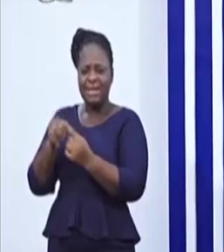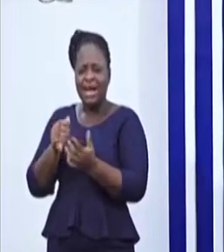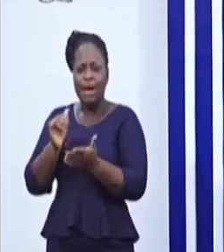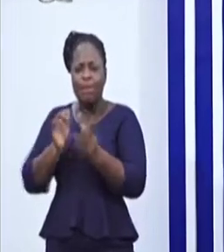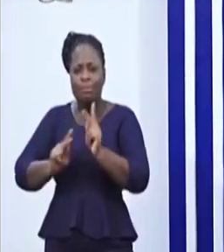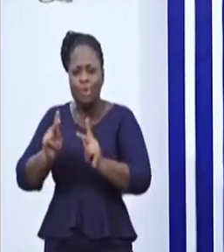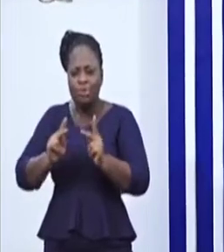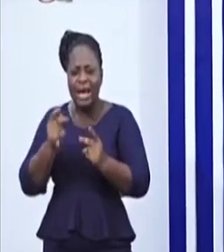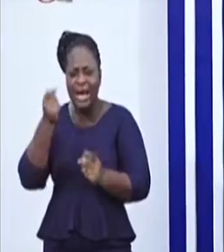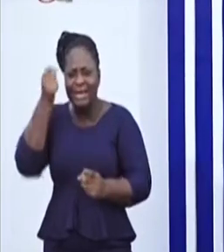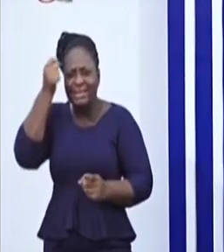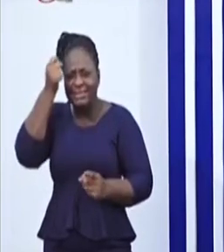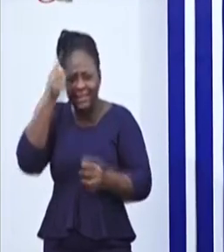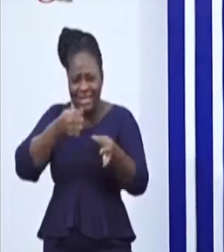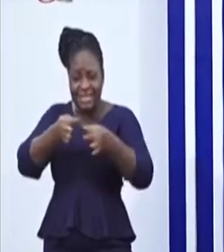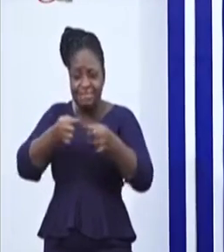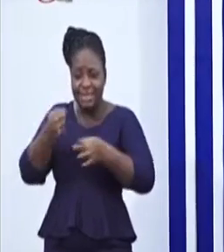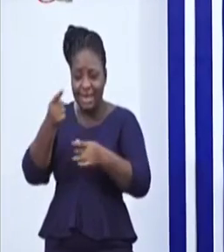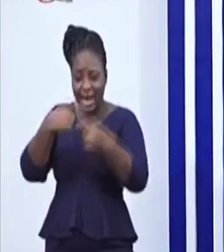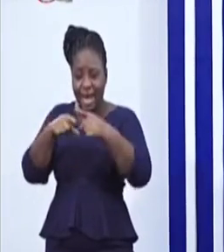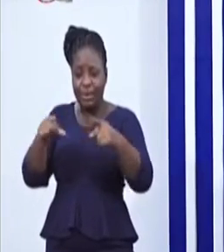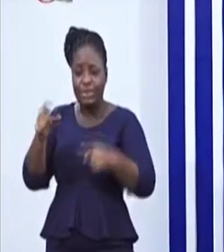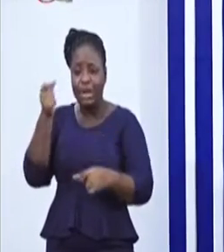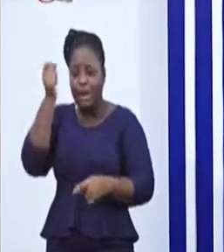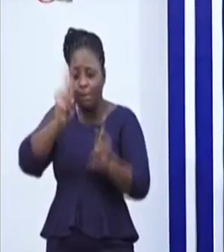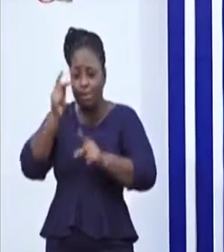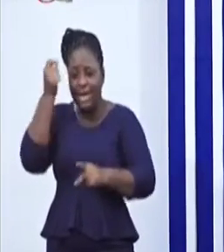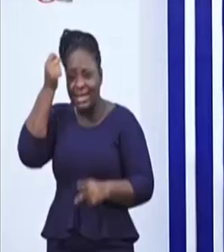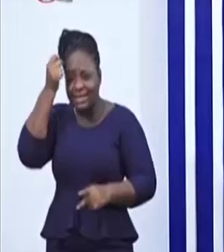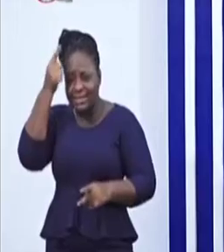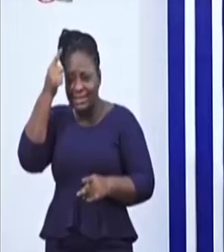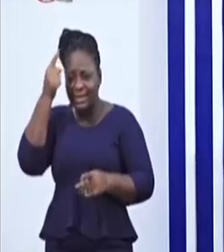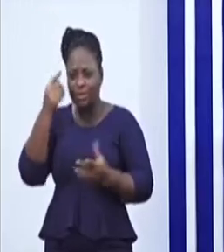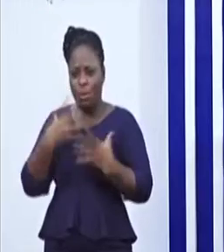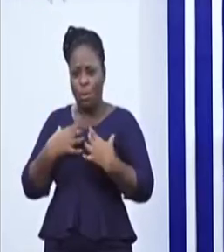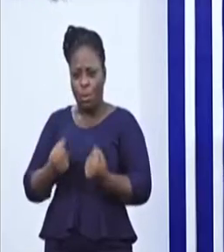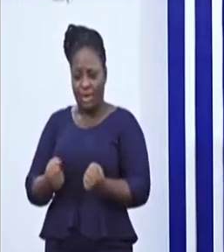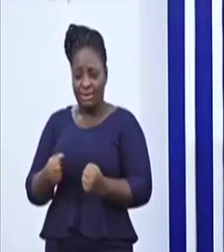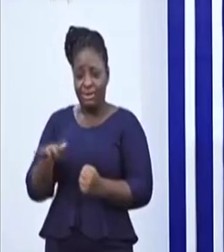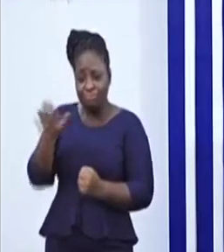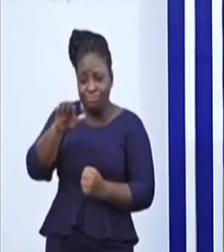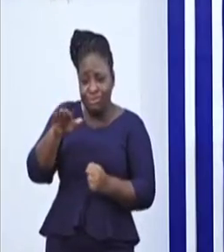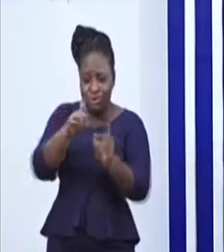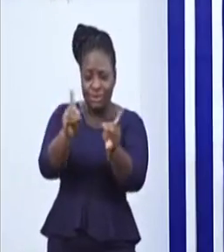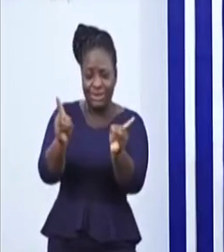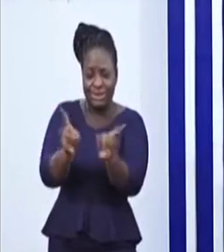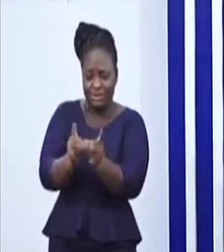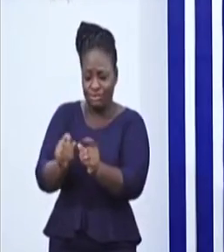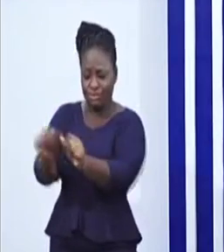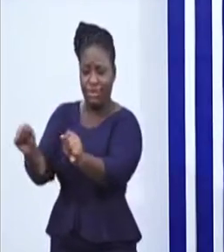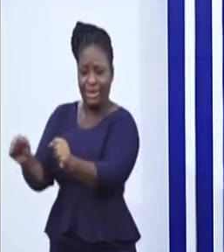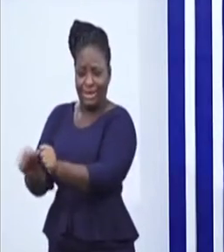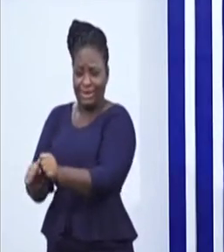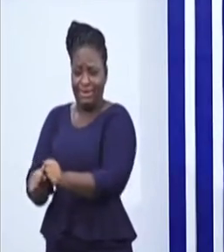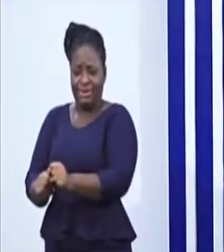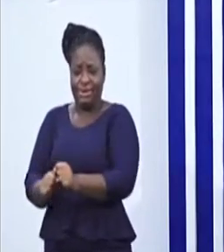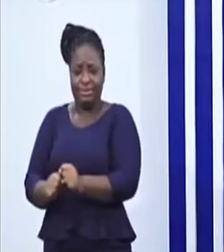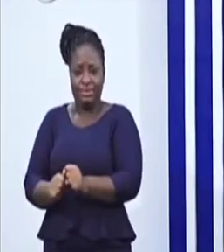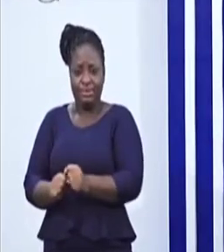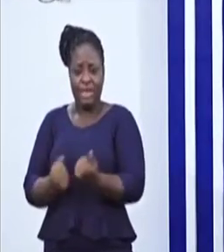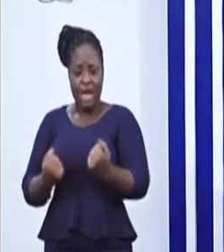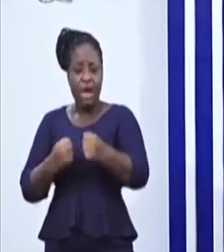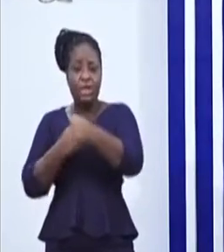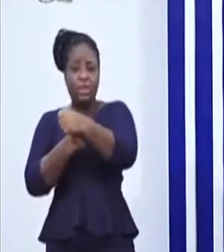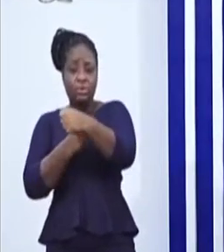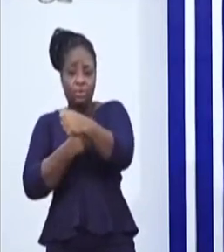language best understood by the people in the various traditional areas. The